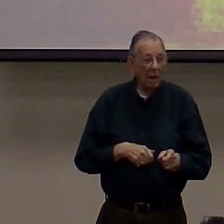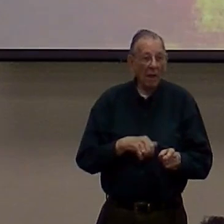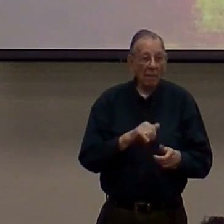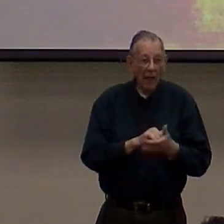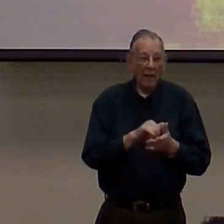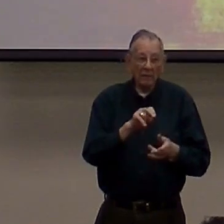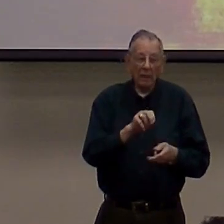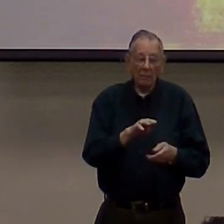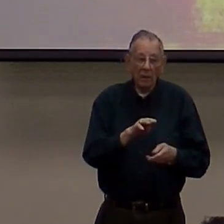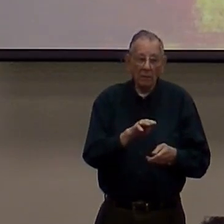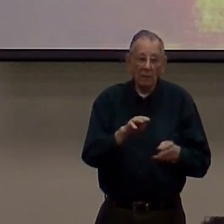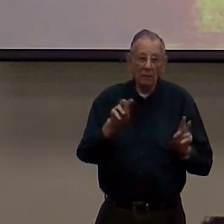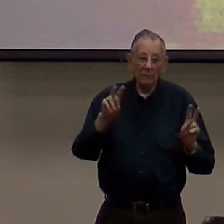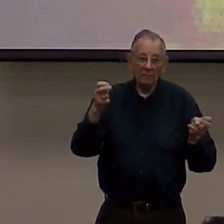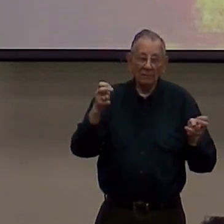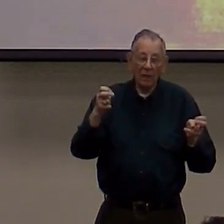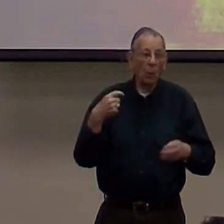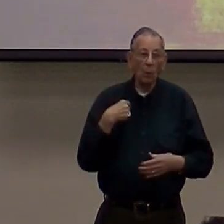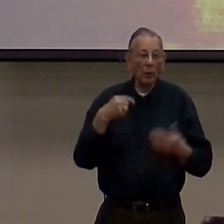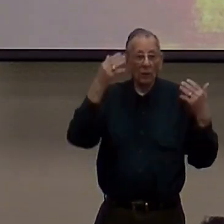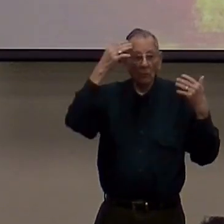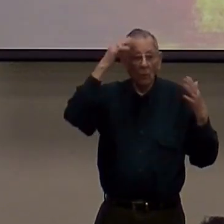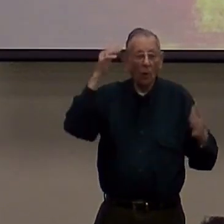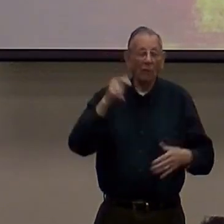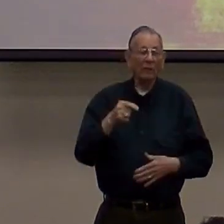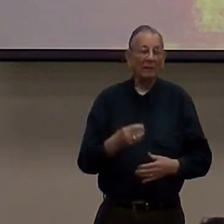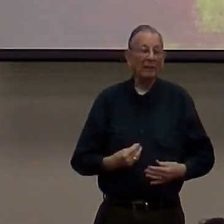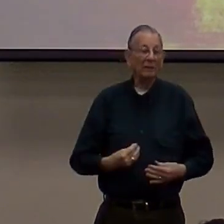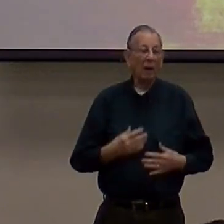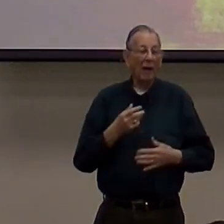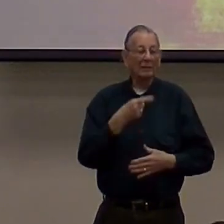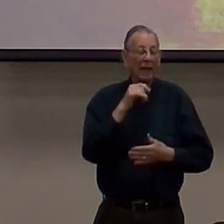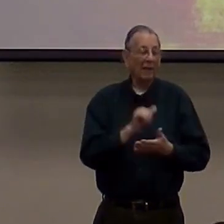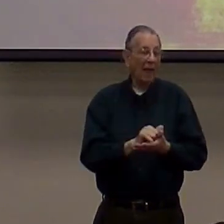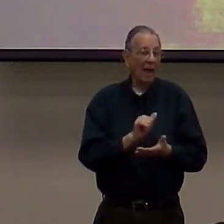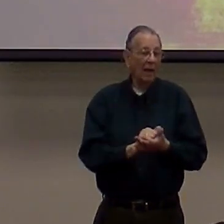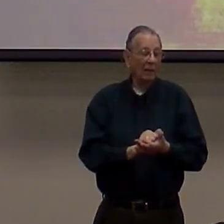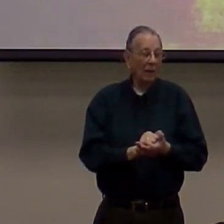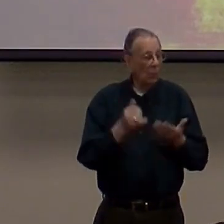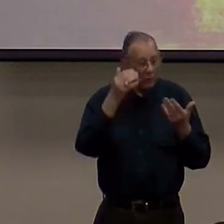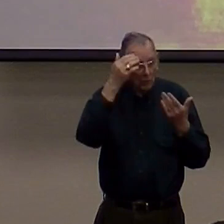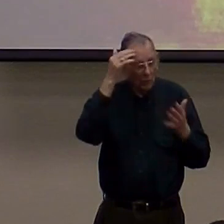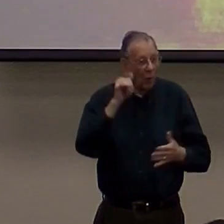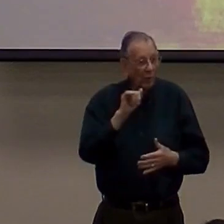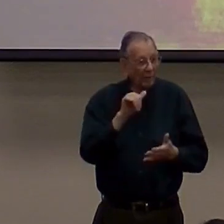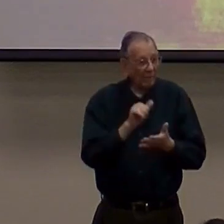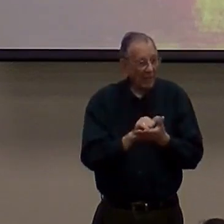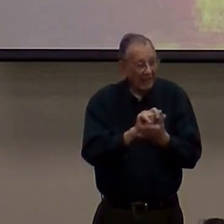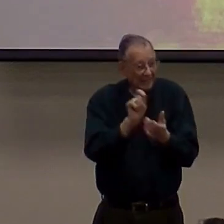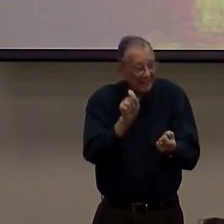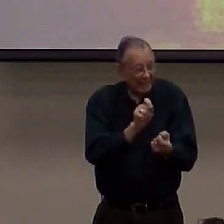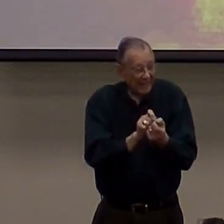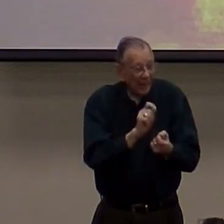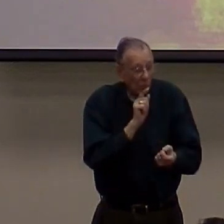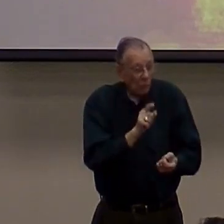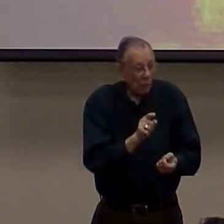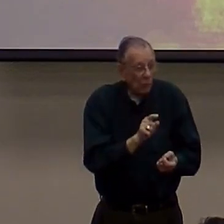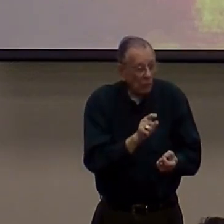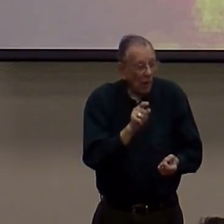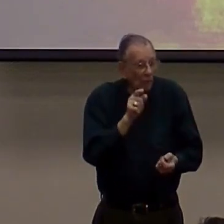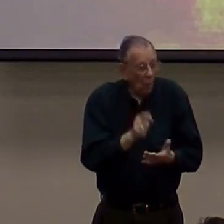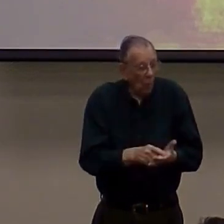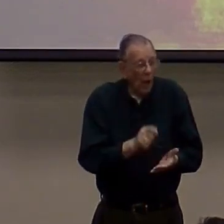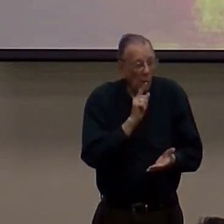That's Nebuchadnezzar's take. We don't know if he's inspired in saying that or not. We don't even know if that's the exact truth of